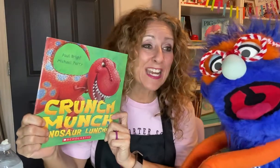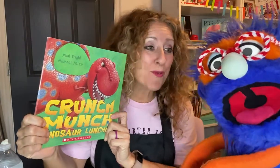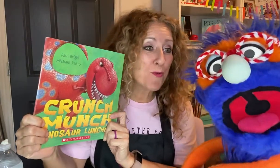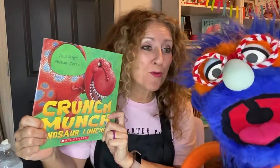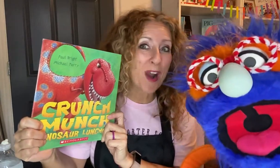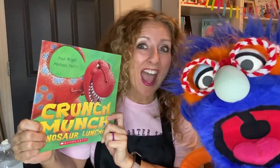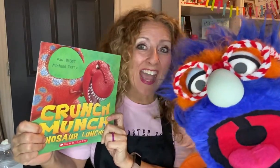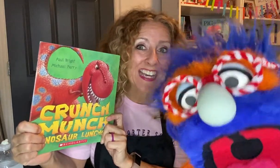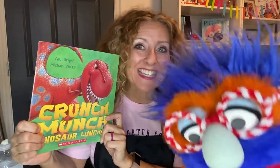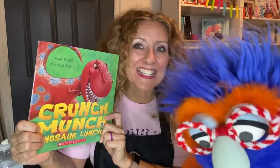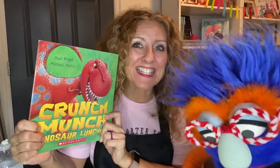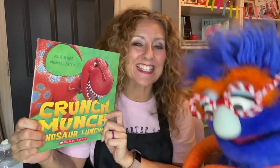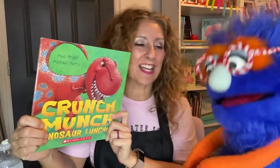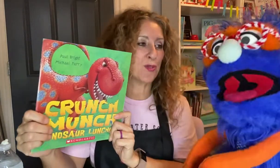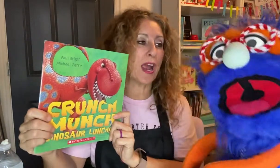-rex. That's right.